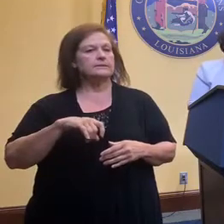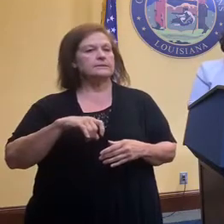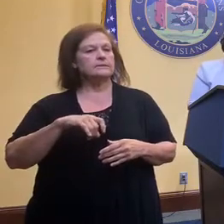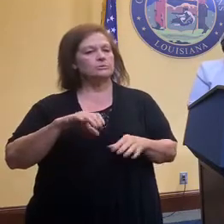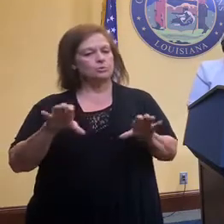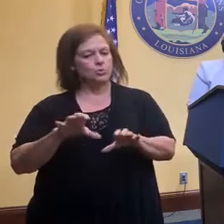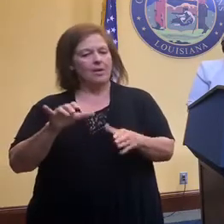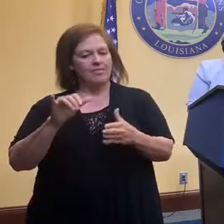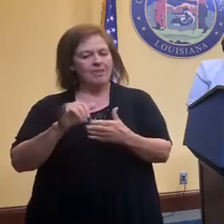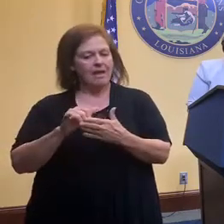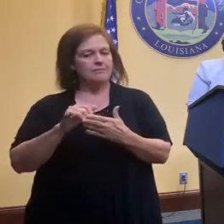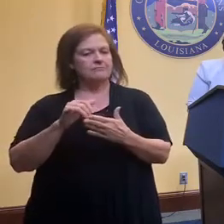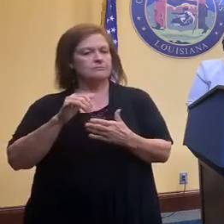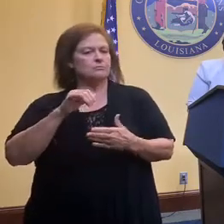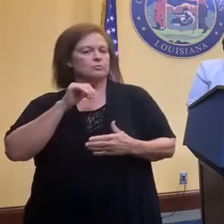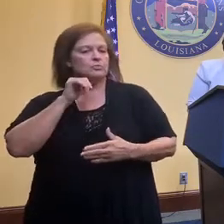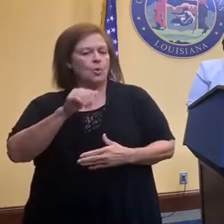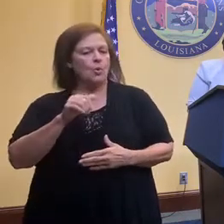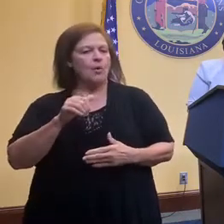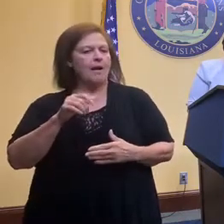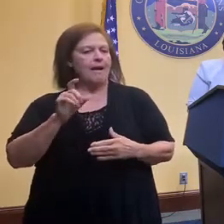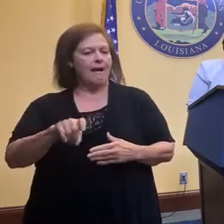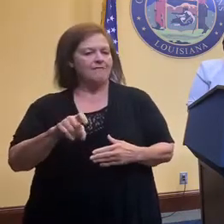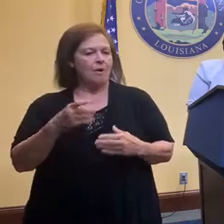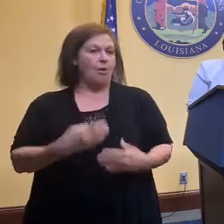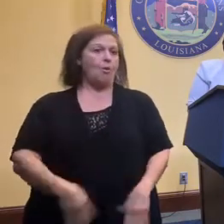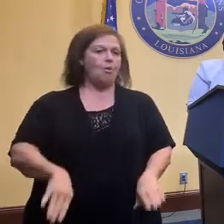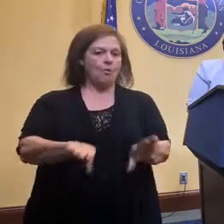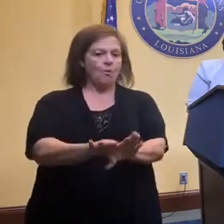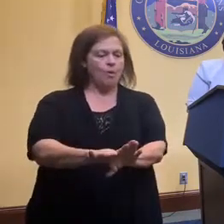community. And so with that, again,